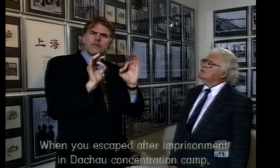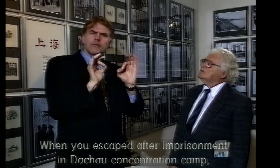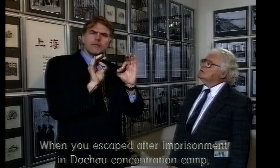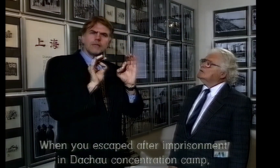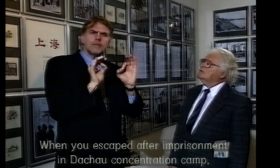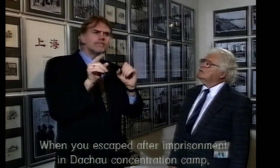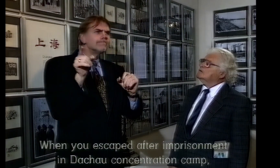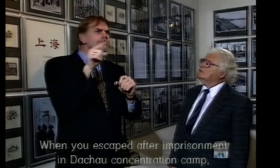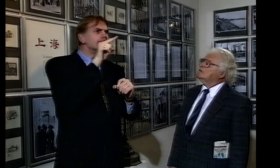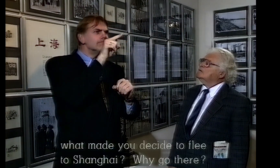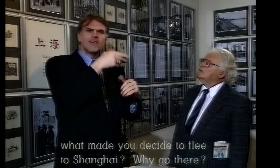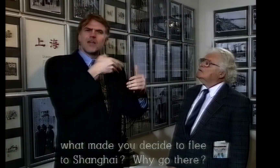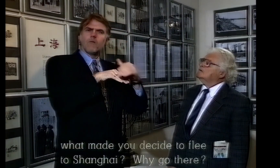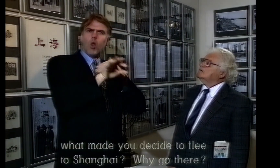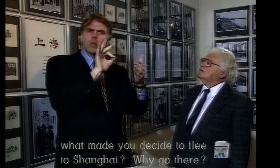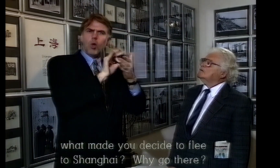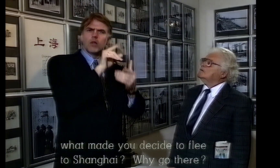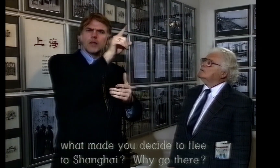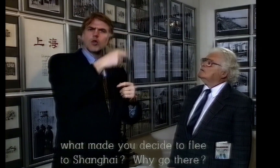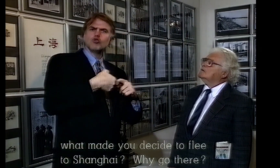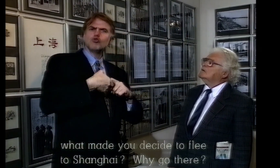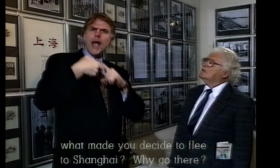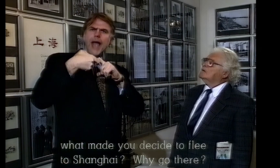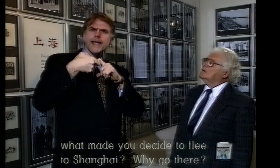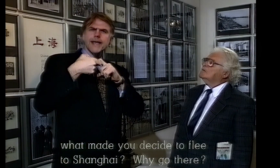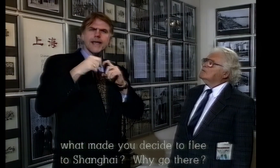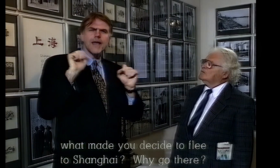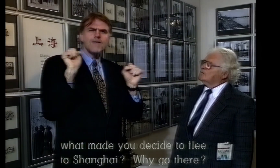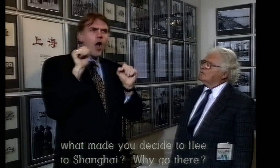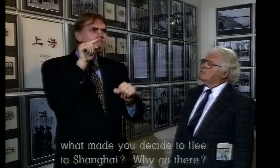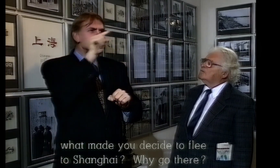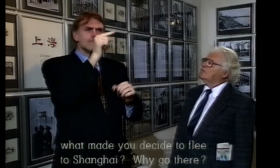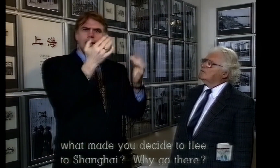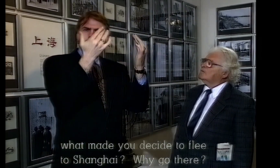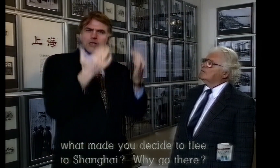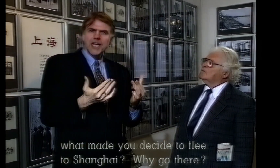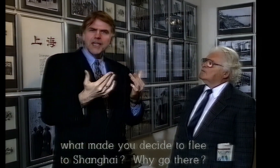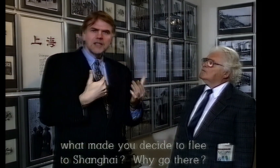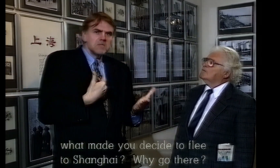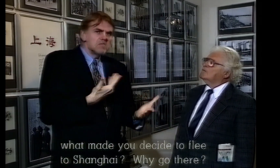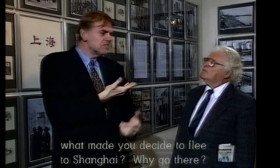camp, what made you decide to flee to Shanghai? Why go there?